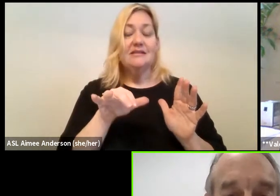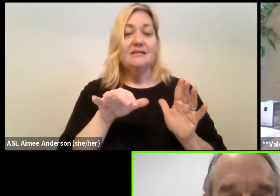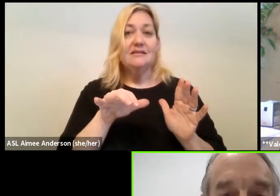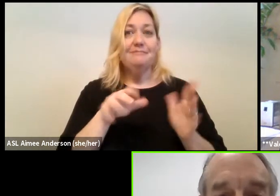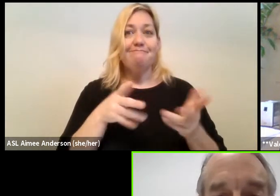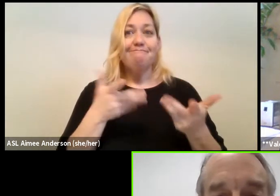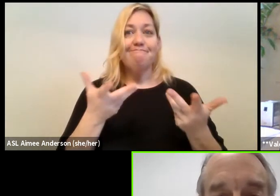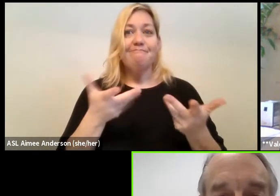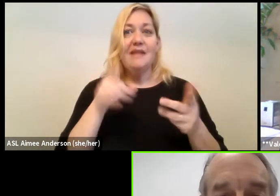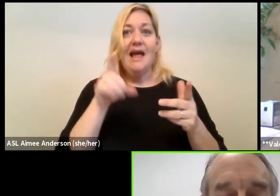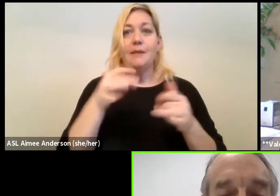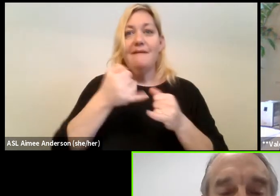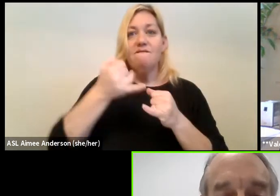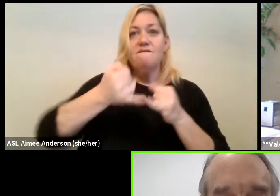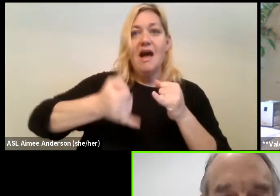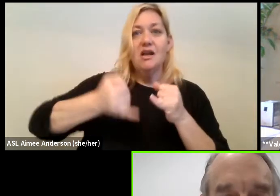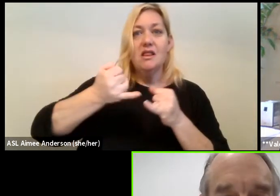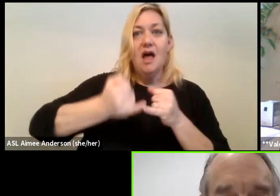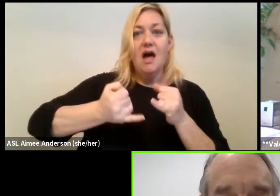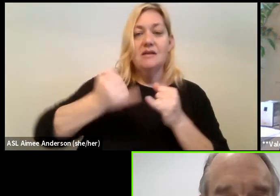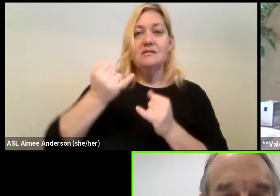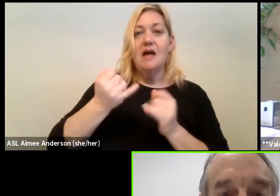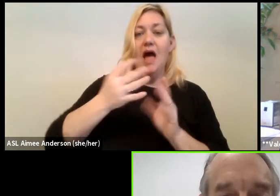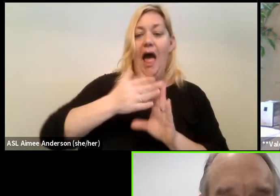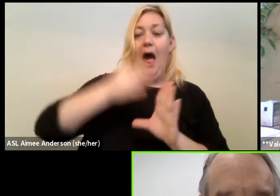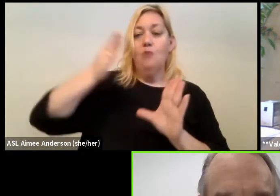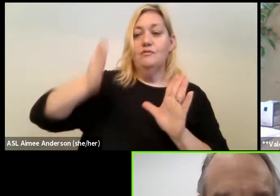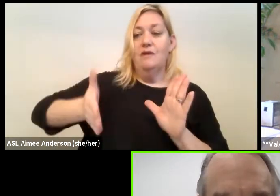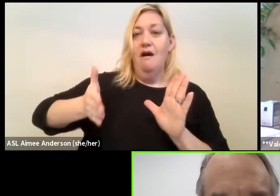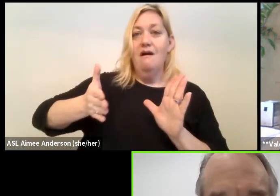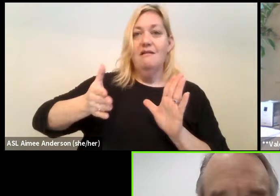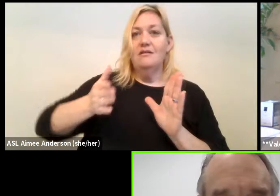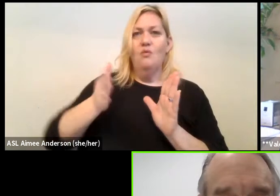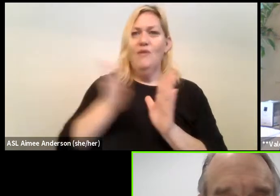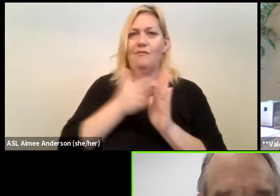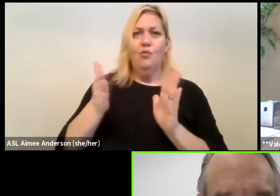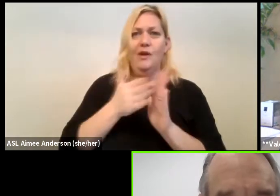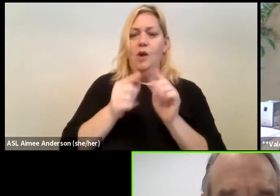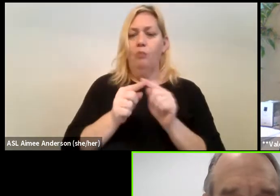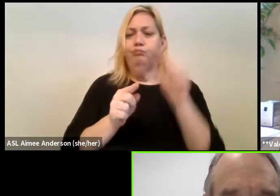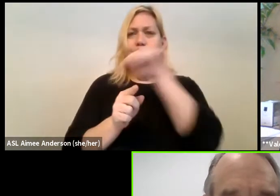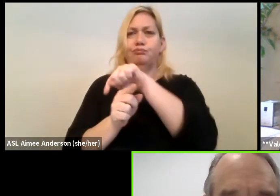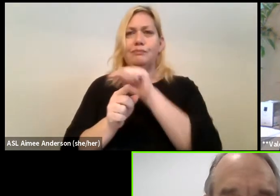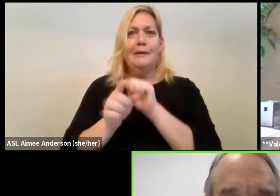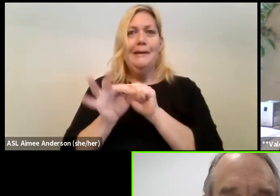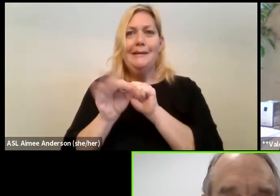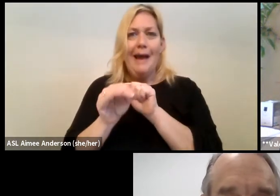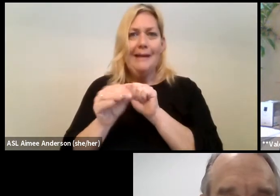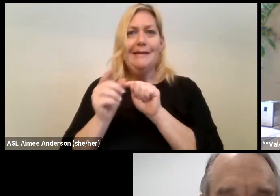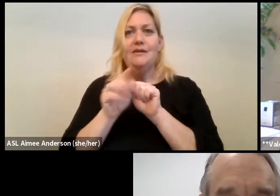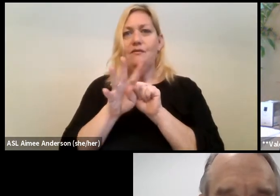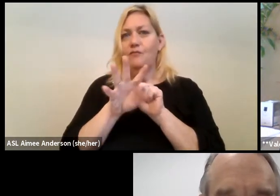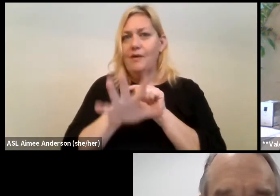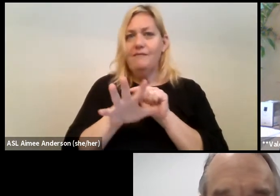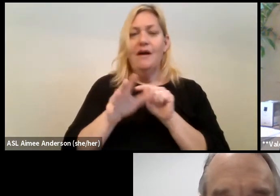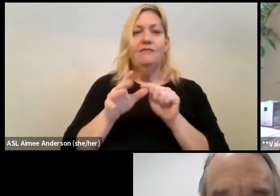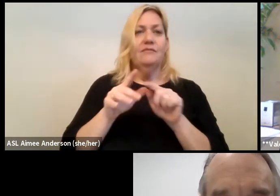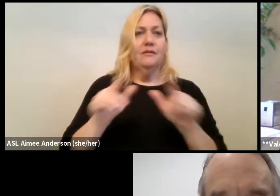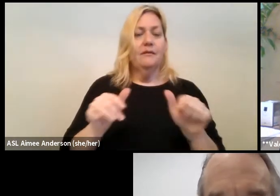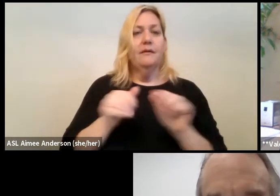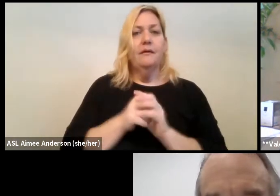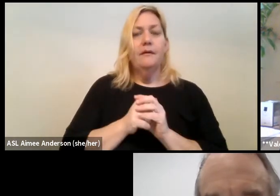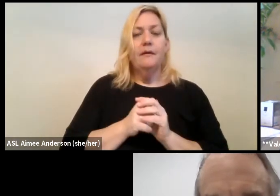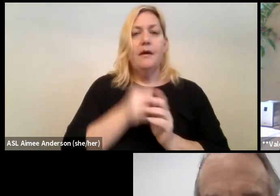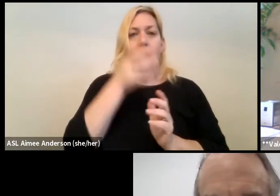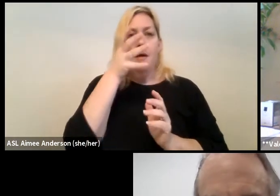that it had to be finalized outside whatever window, whether it's 90 days or 45 days. Yeah, then I would like to move